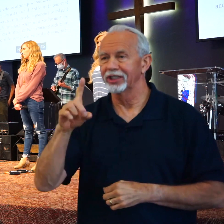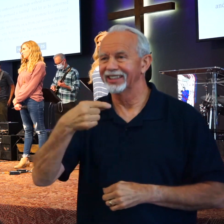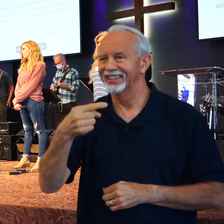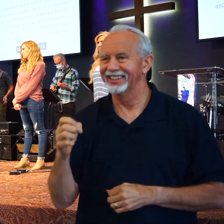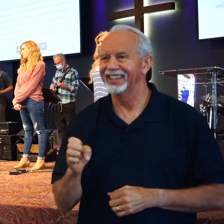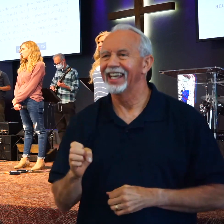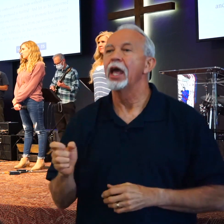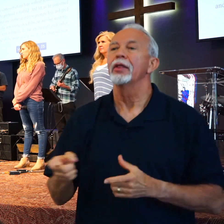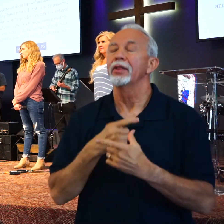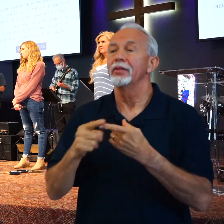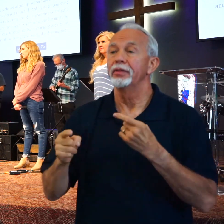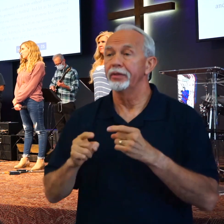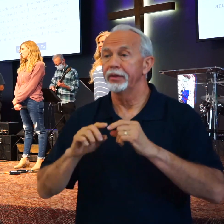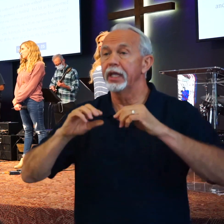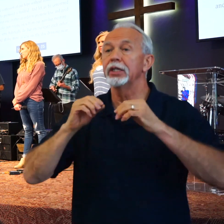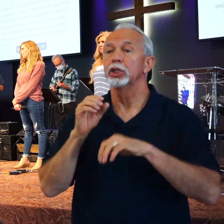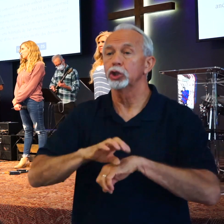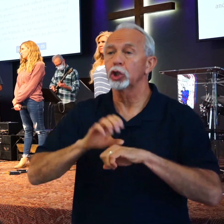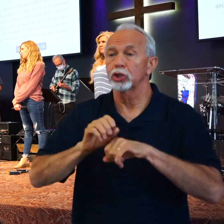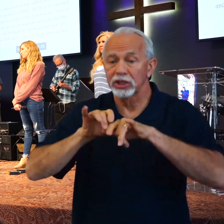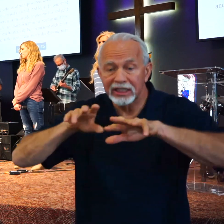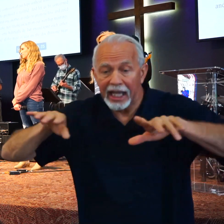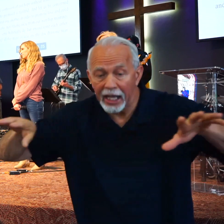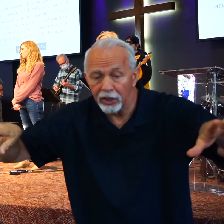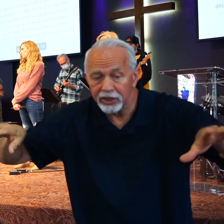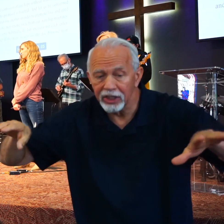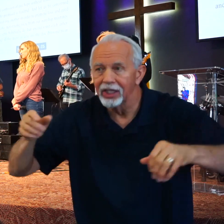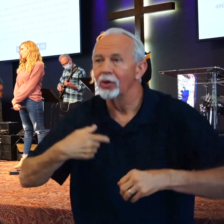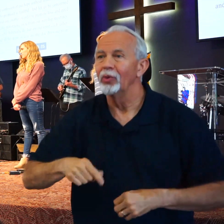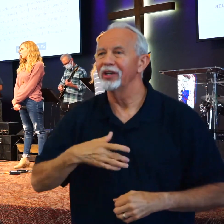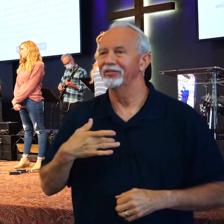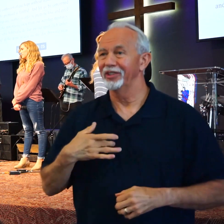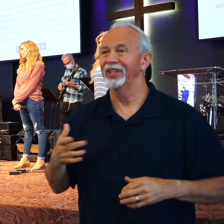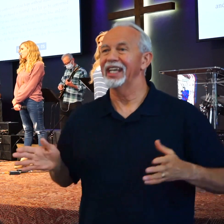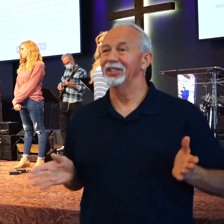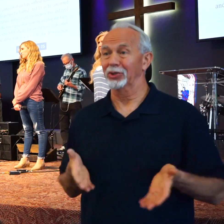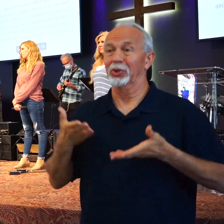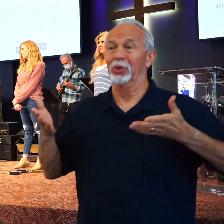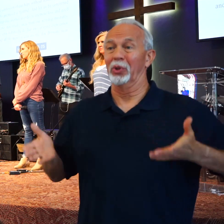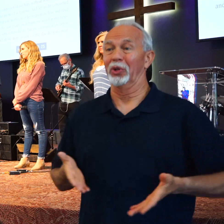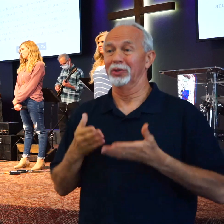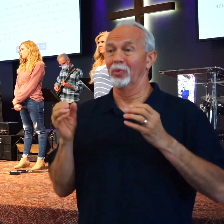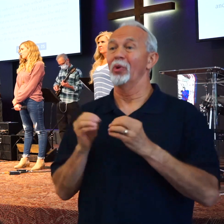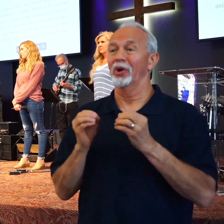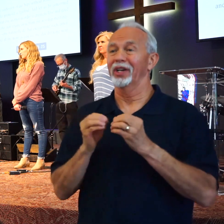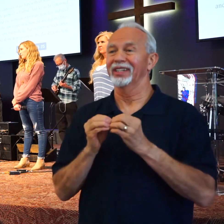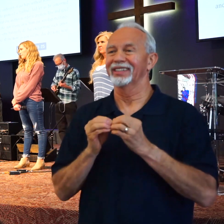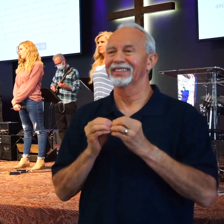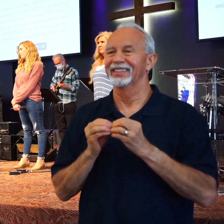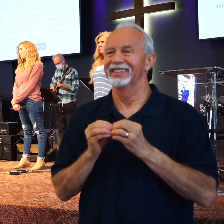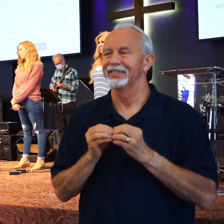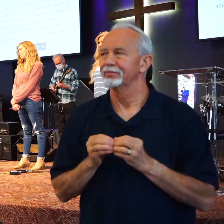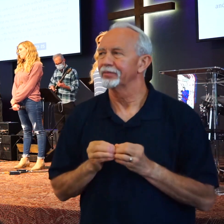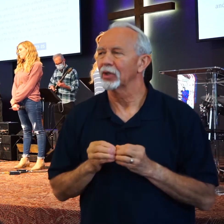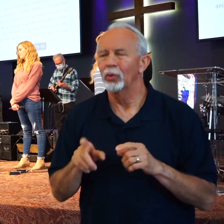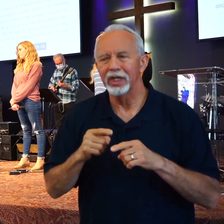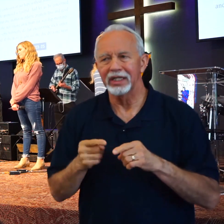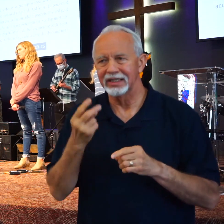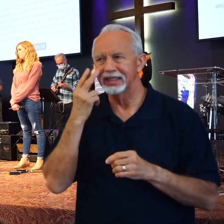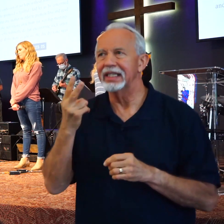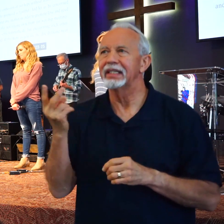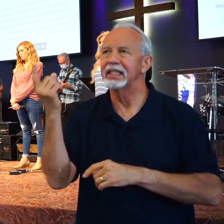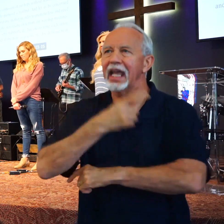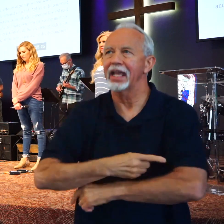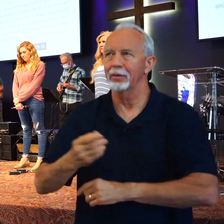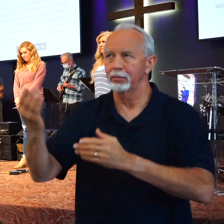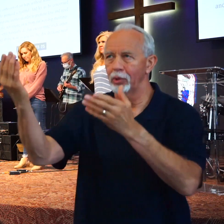scattered back out into the world, but we have been encouraged as we go on, and even more so as you see the day approaching. Let's go to the Lord